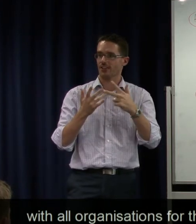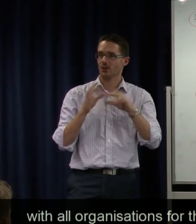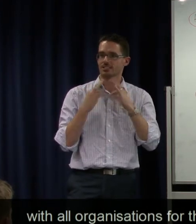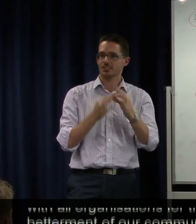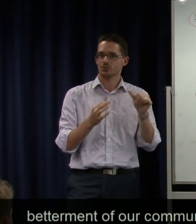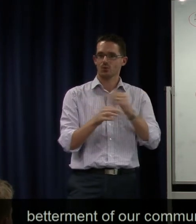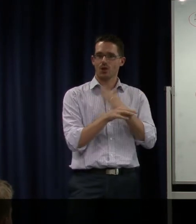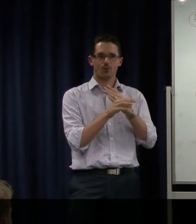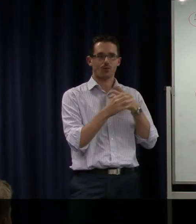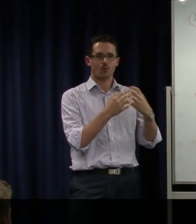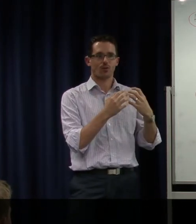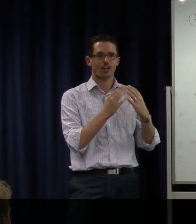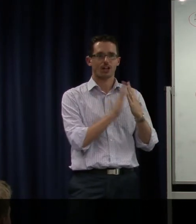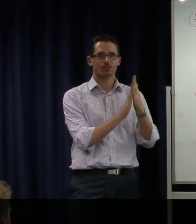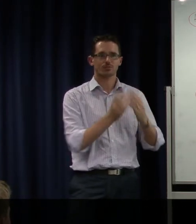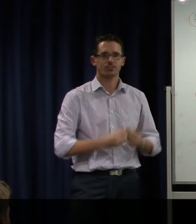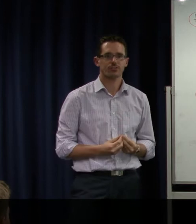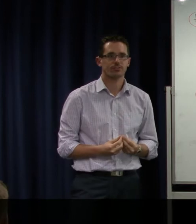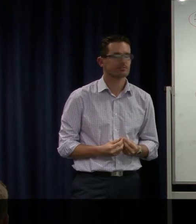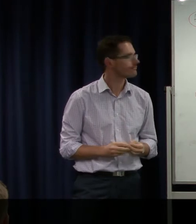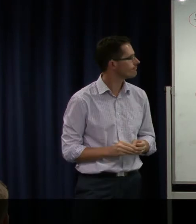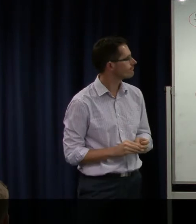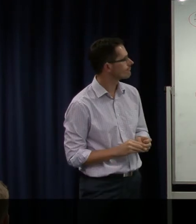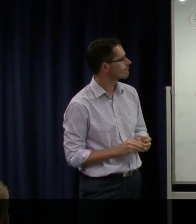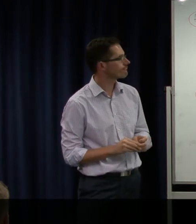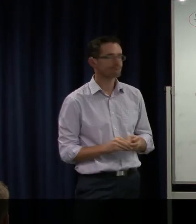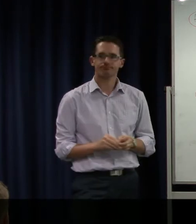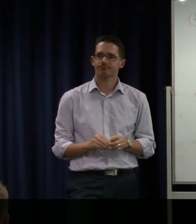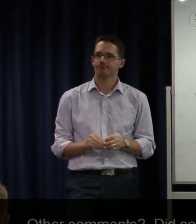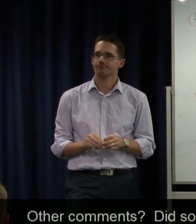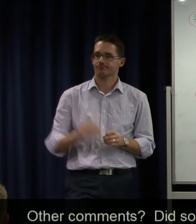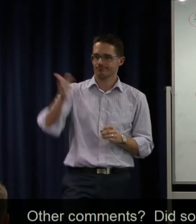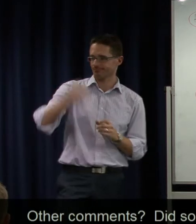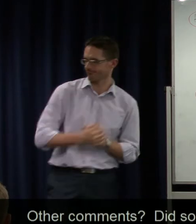Did someone want to add any more or include other partners?